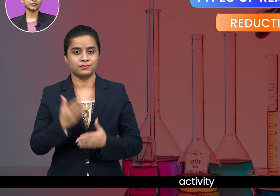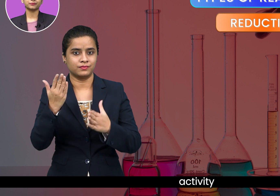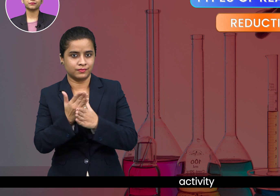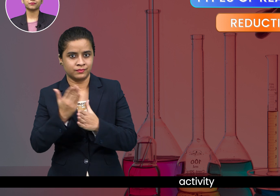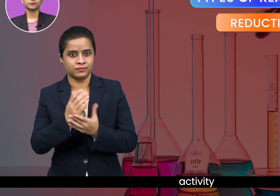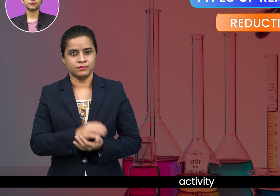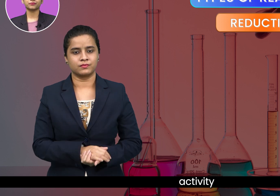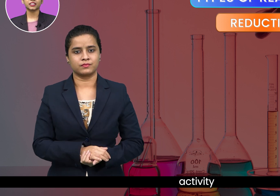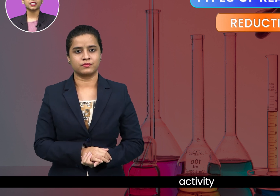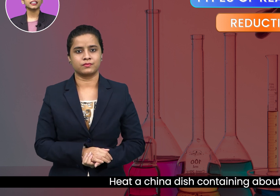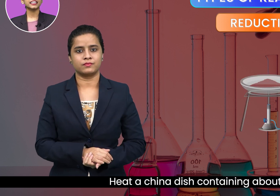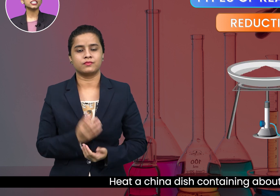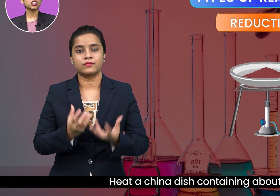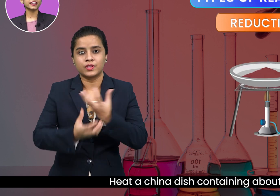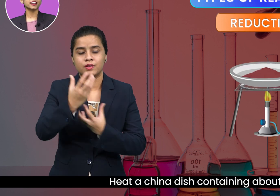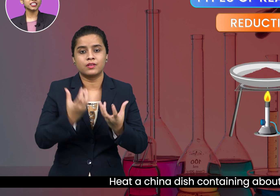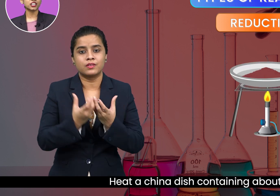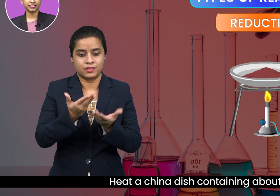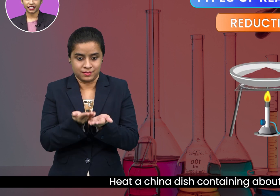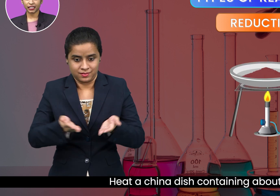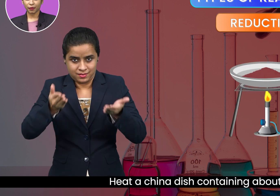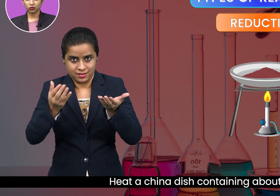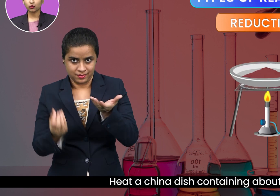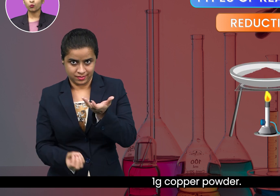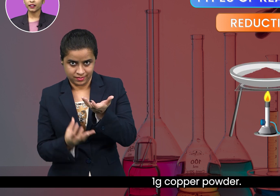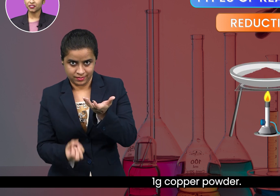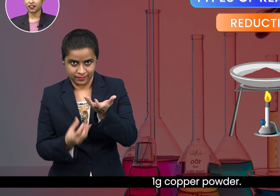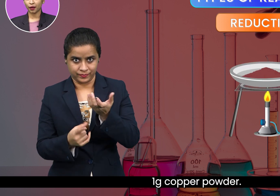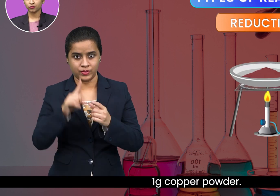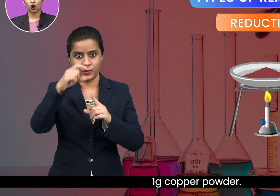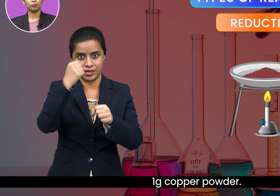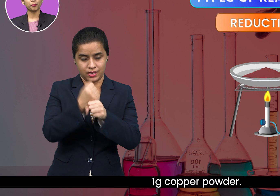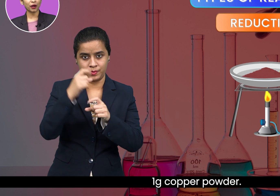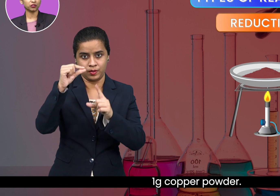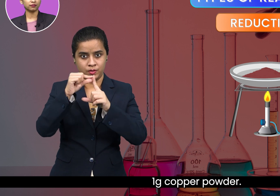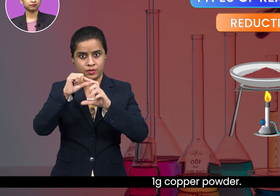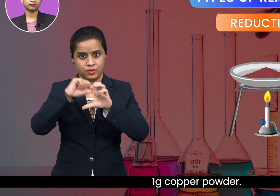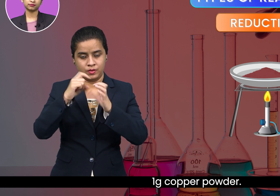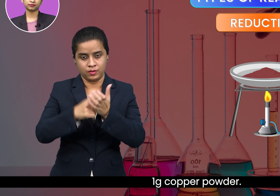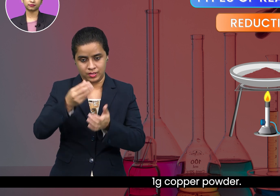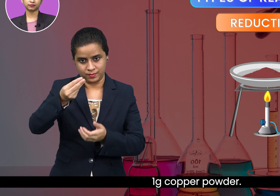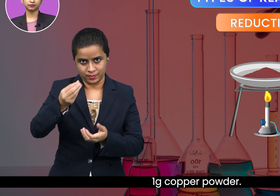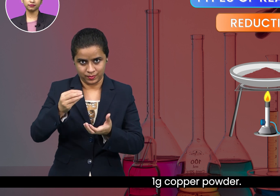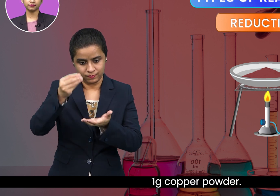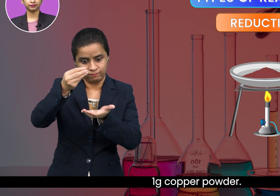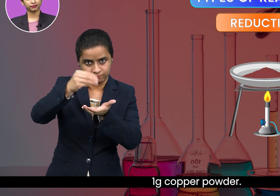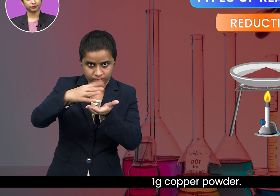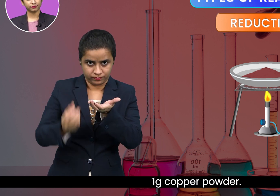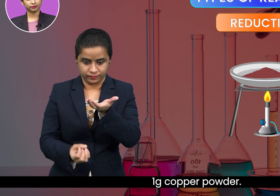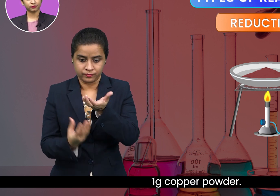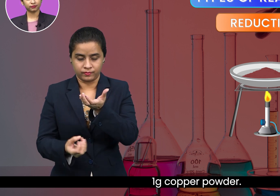Activity. Heat a china dish containing about 1 gram copper powder.